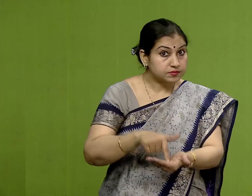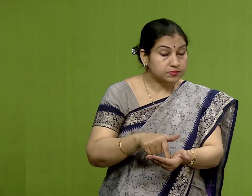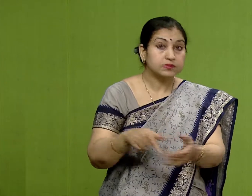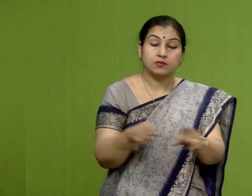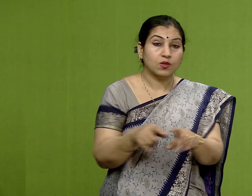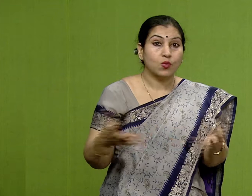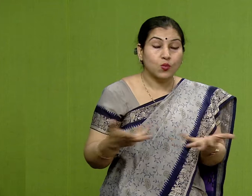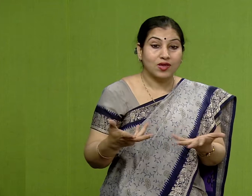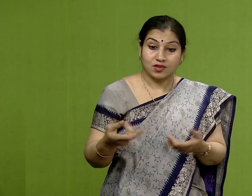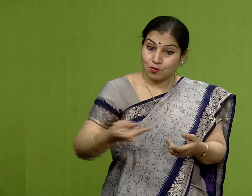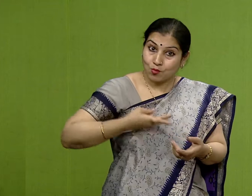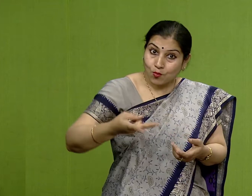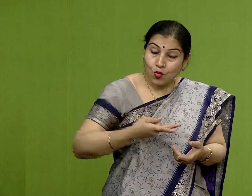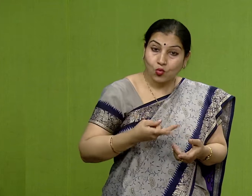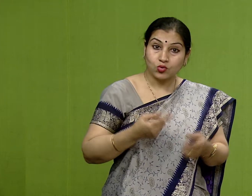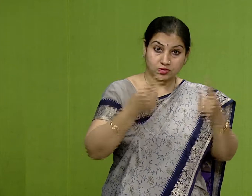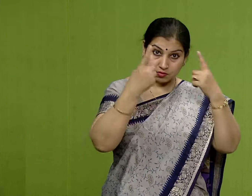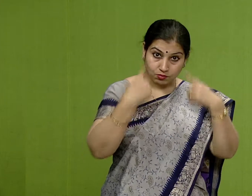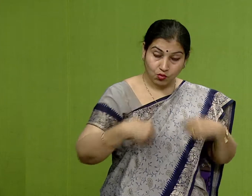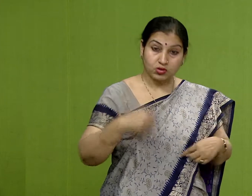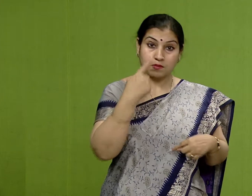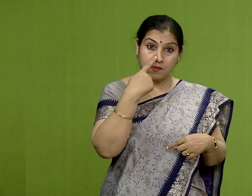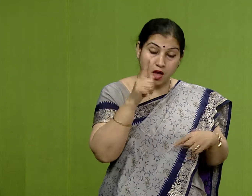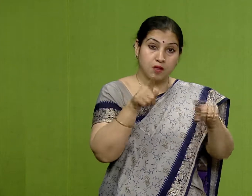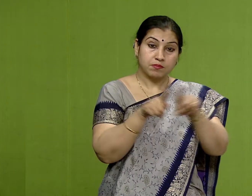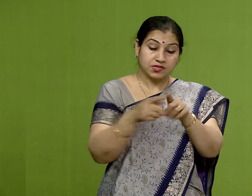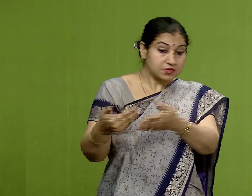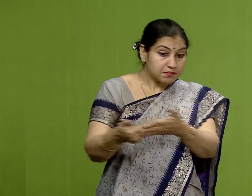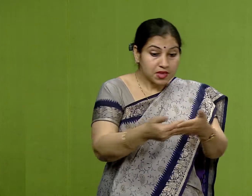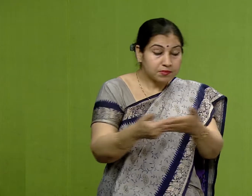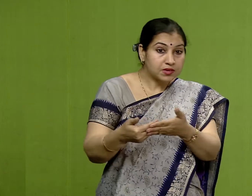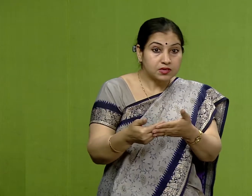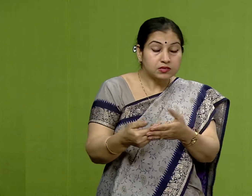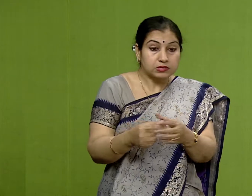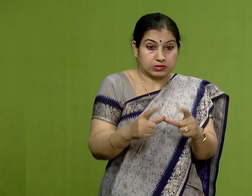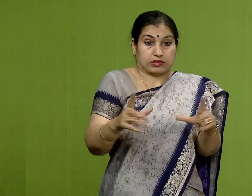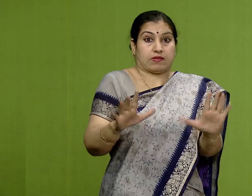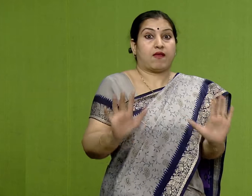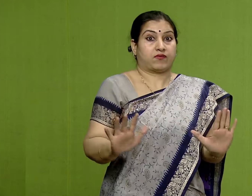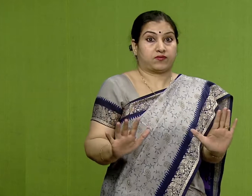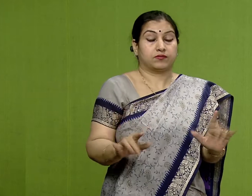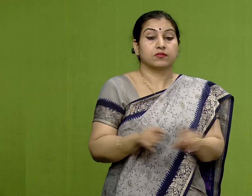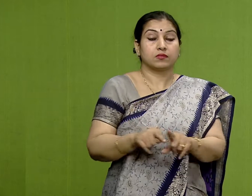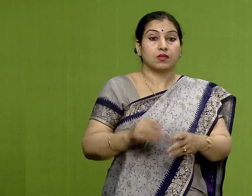because both are very sensitive and may catch